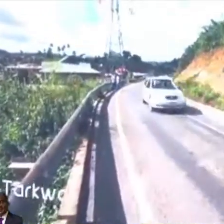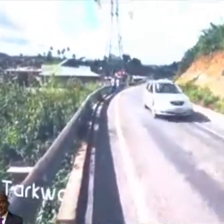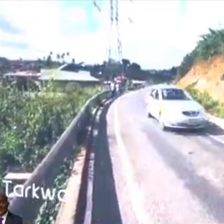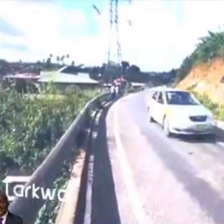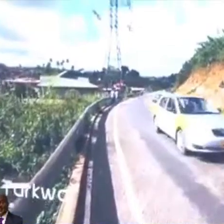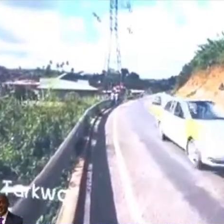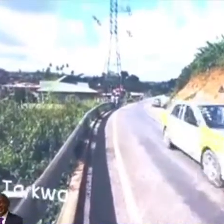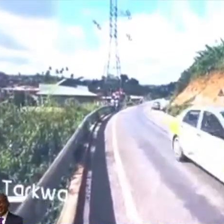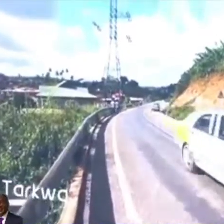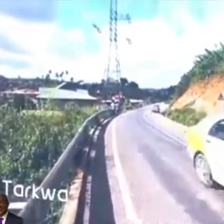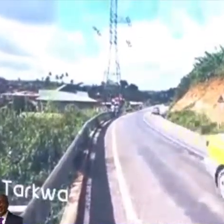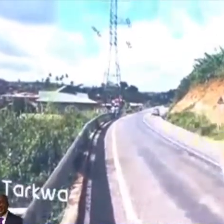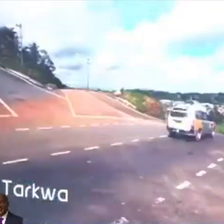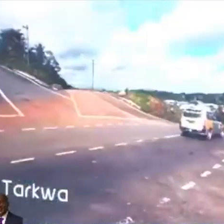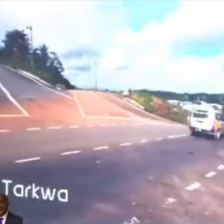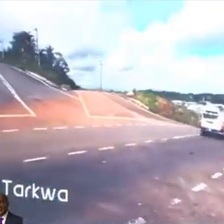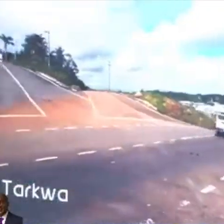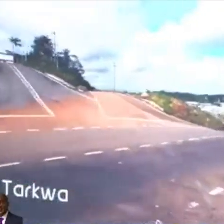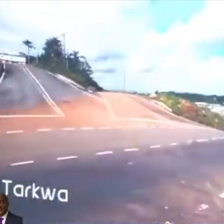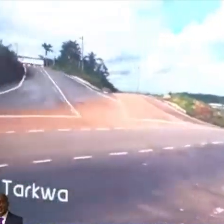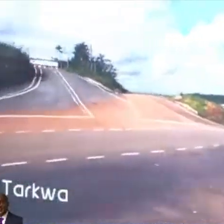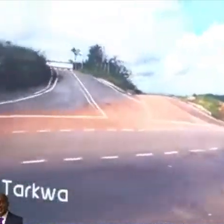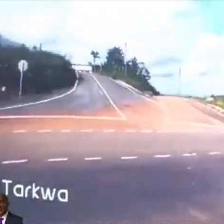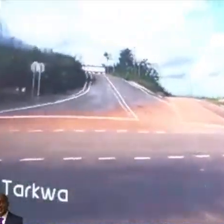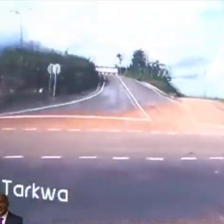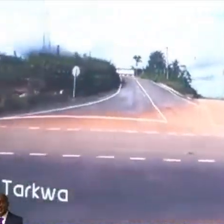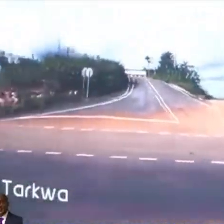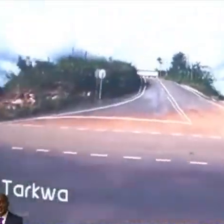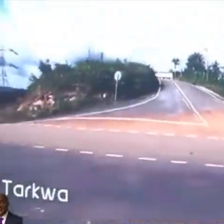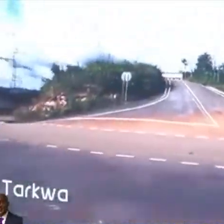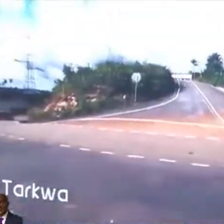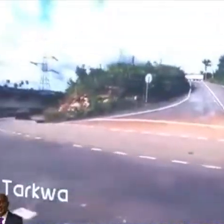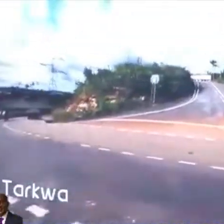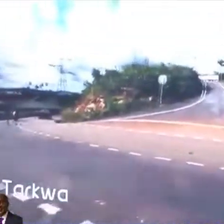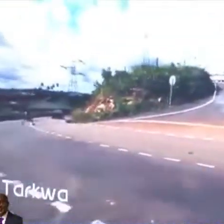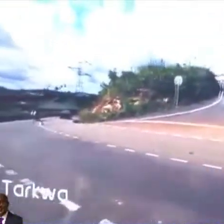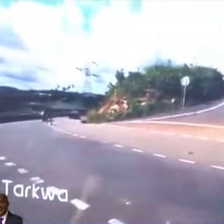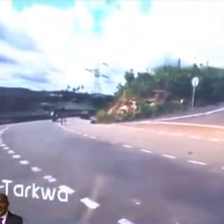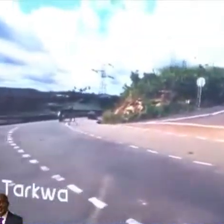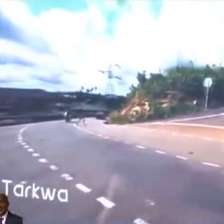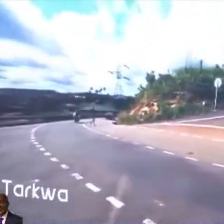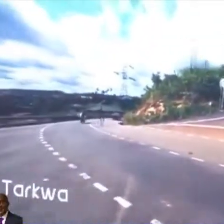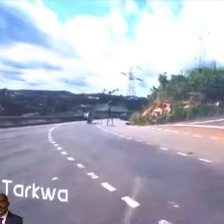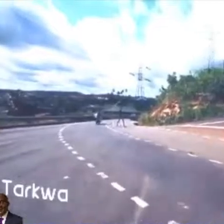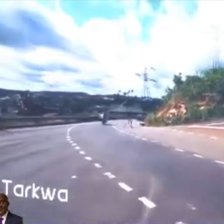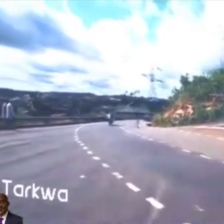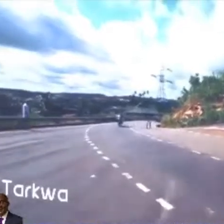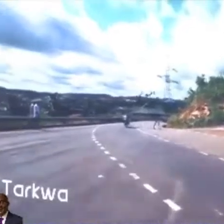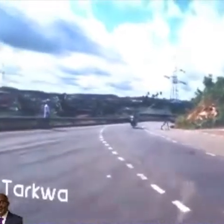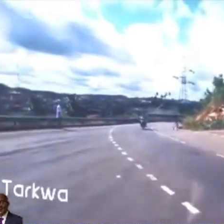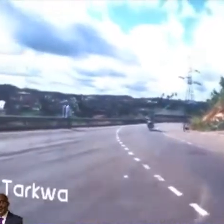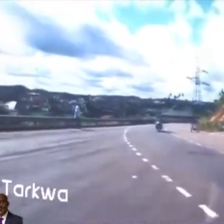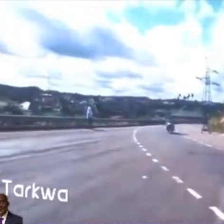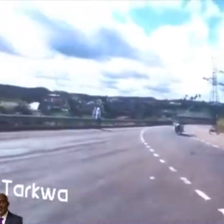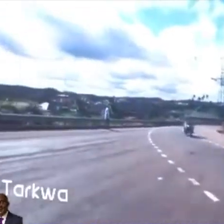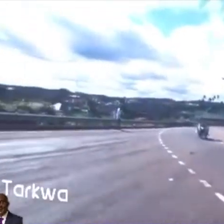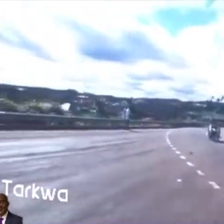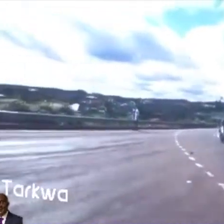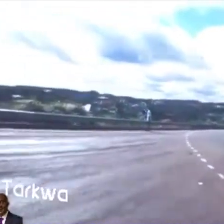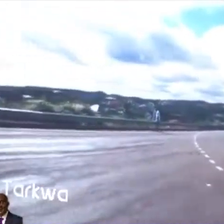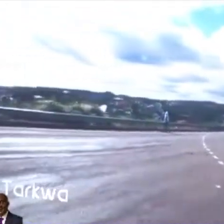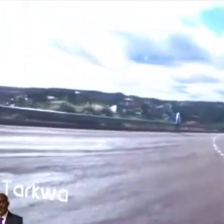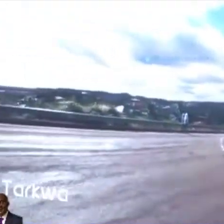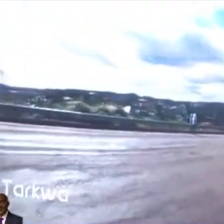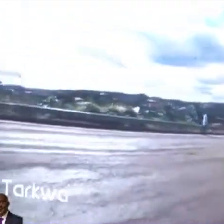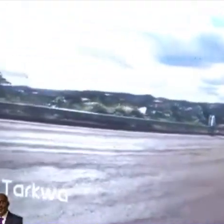addition, providing access to employment, social, health and education services makes a road network